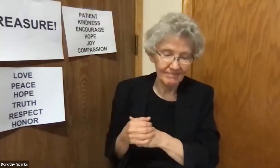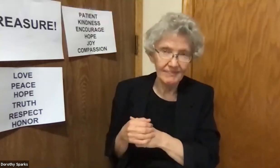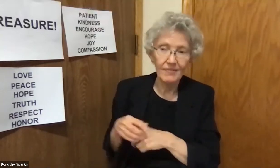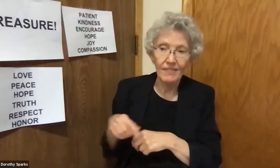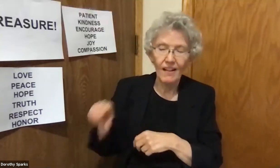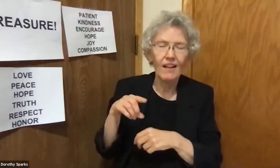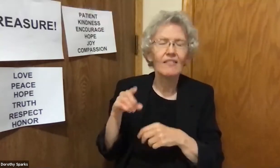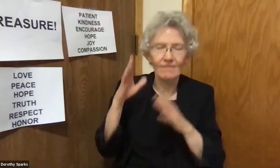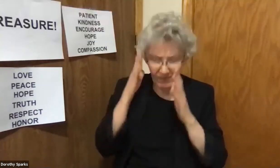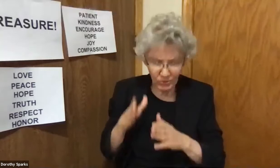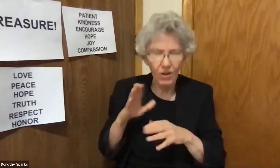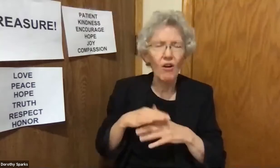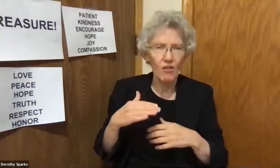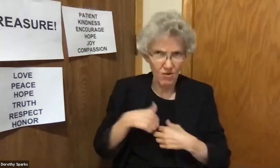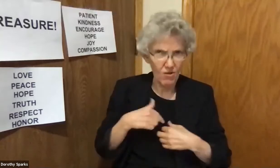own lives.